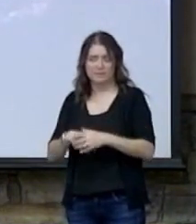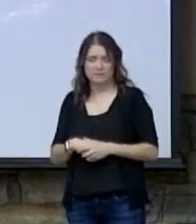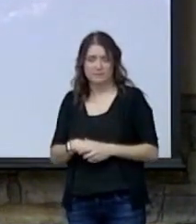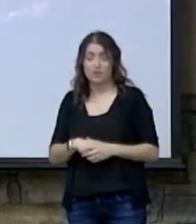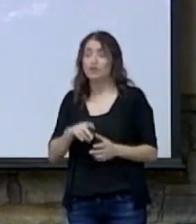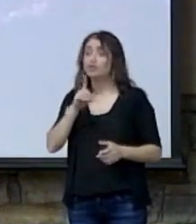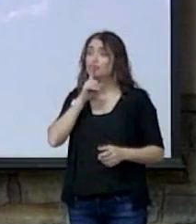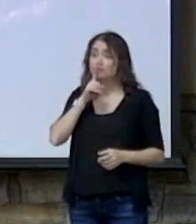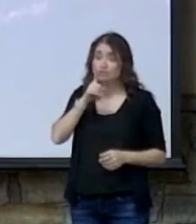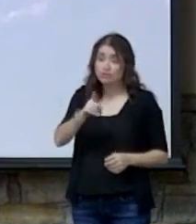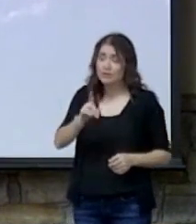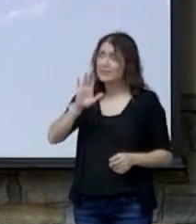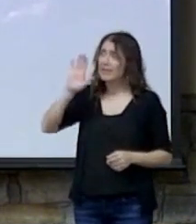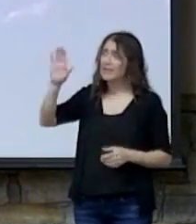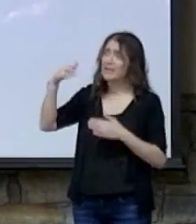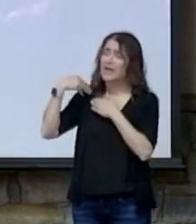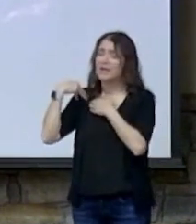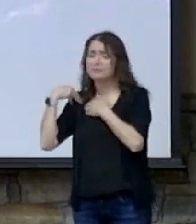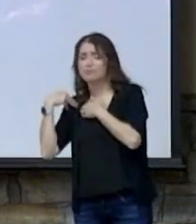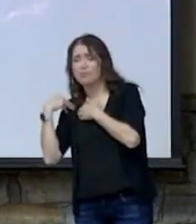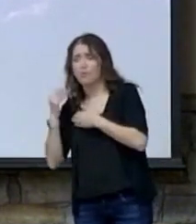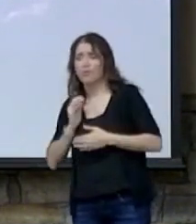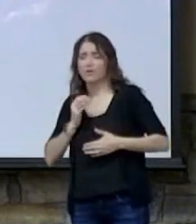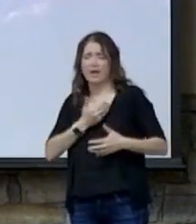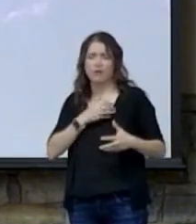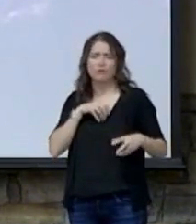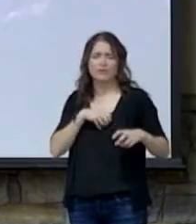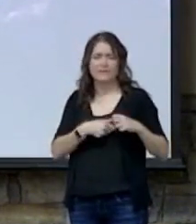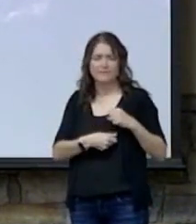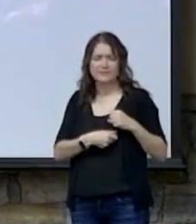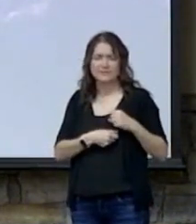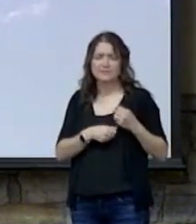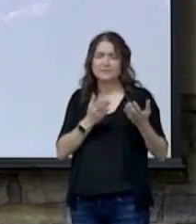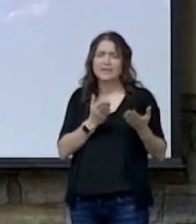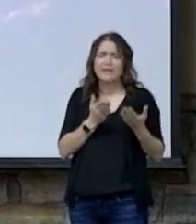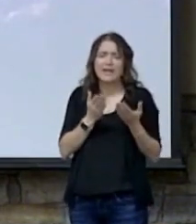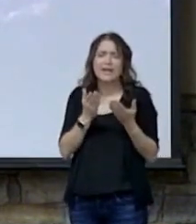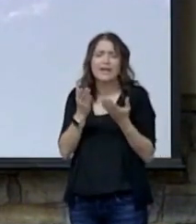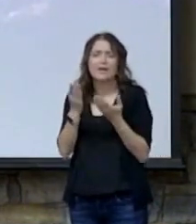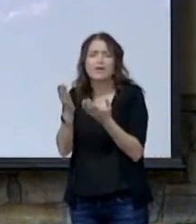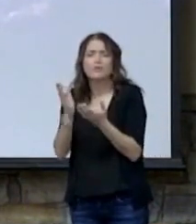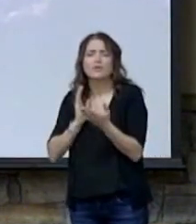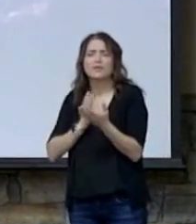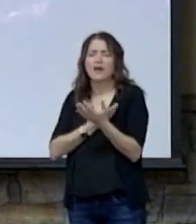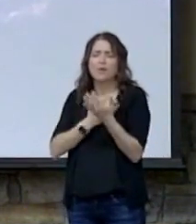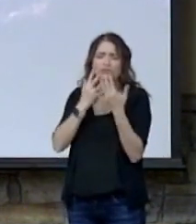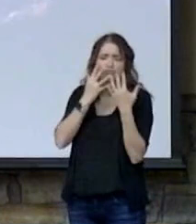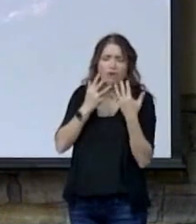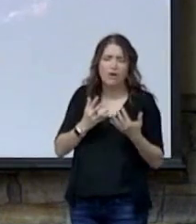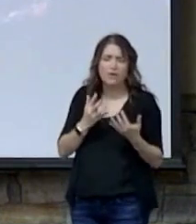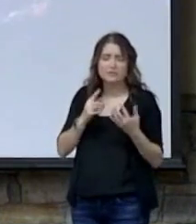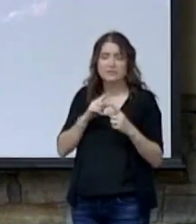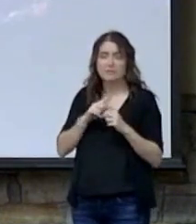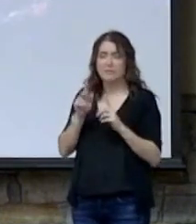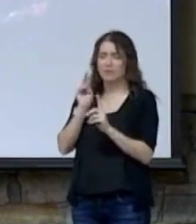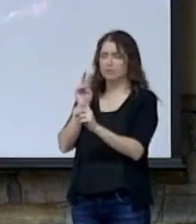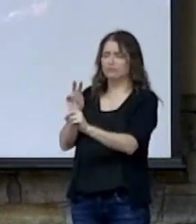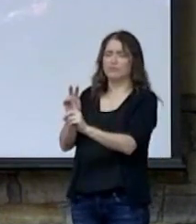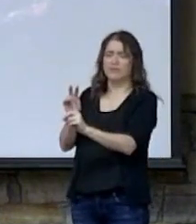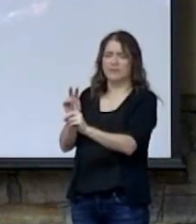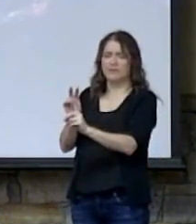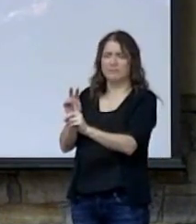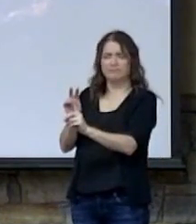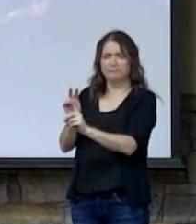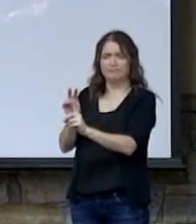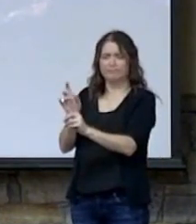He has borne our griefs and carried our sorrows. Yet we esteemed Him stricken, smitten